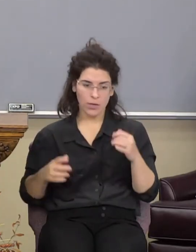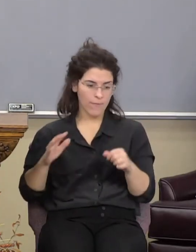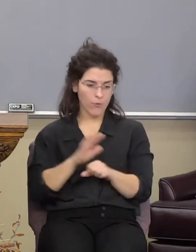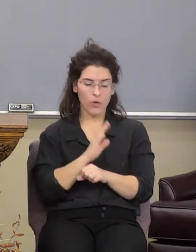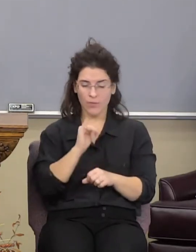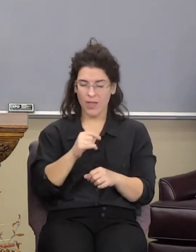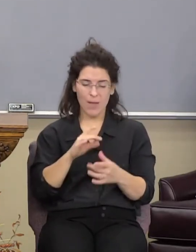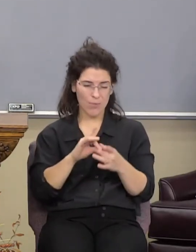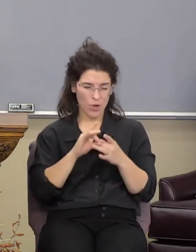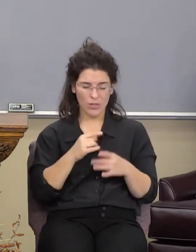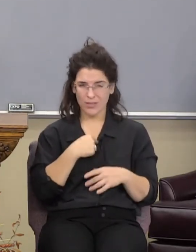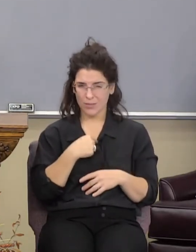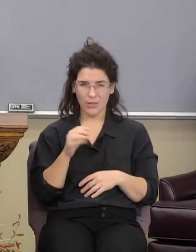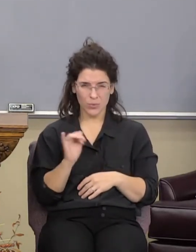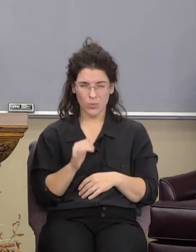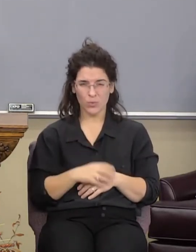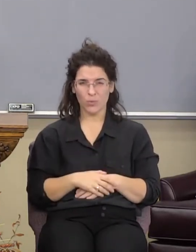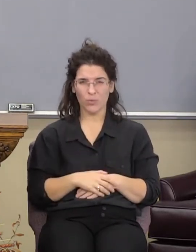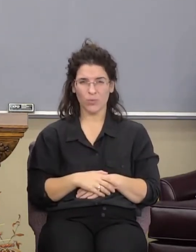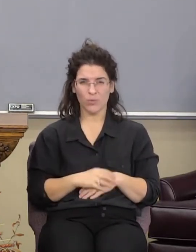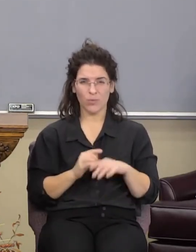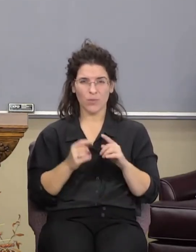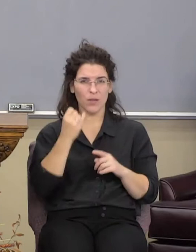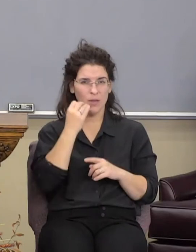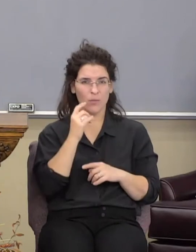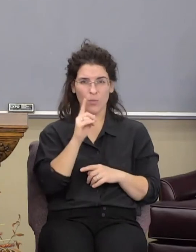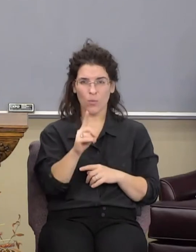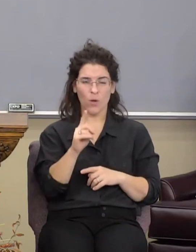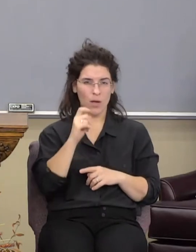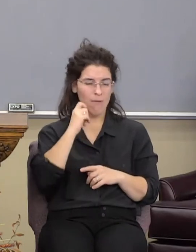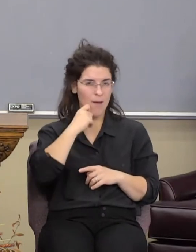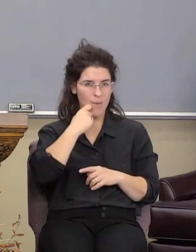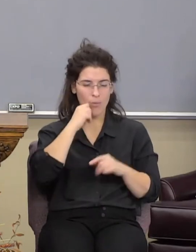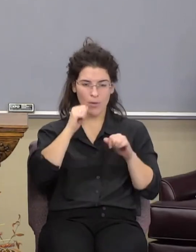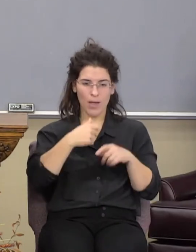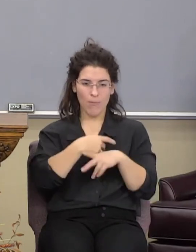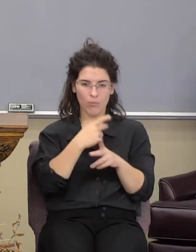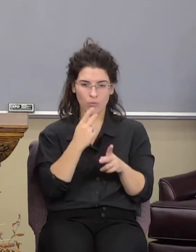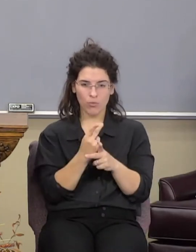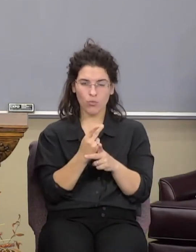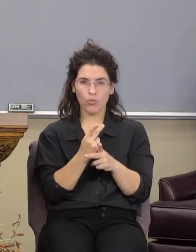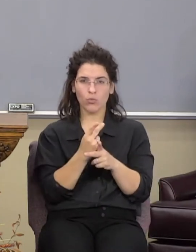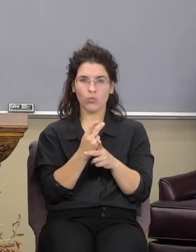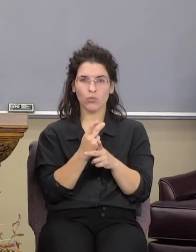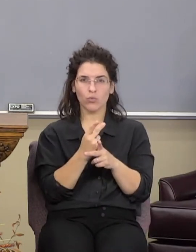that belongs to me as well. But if one apple can produce